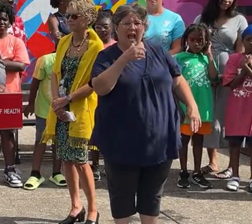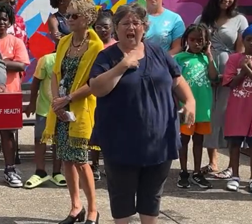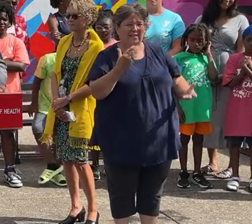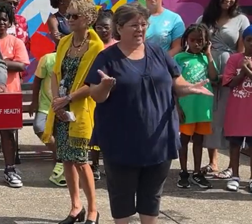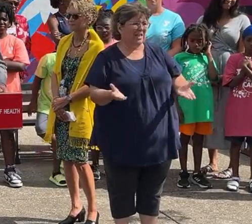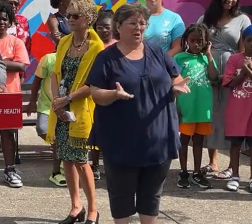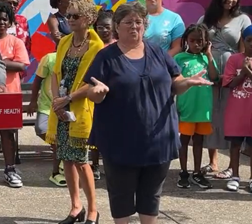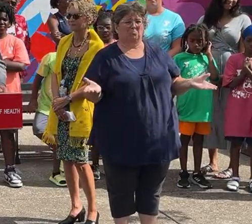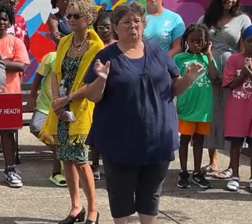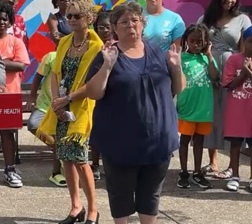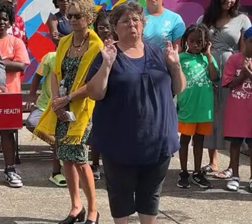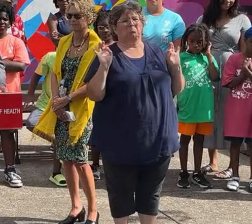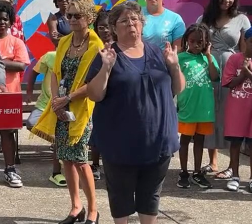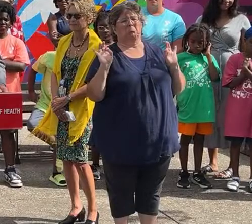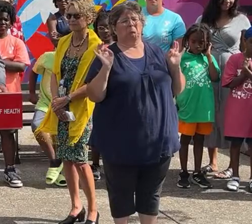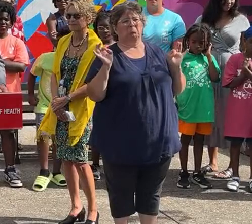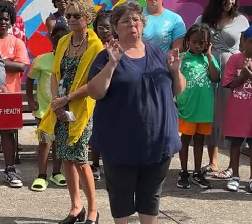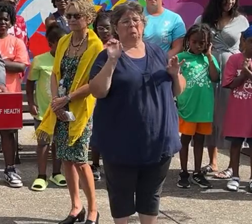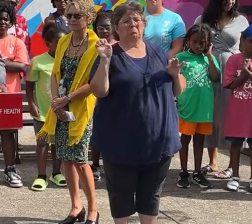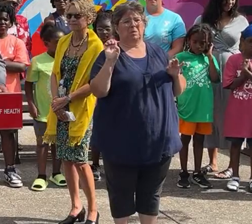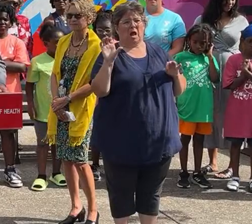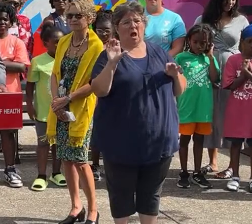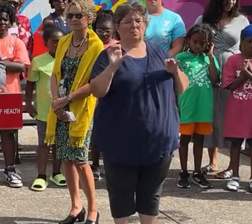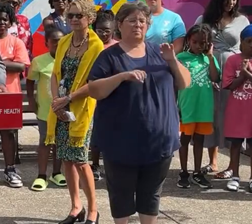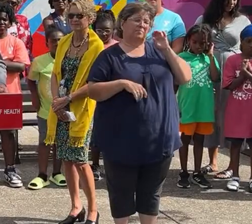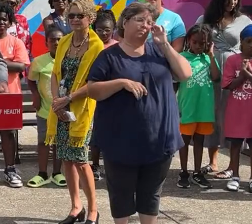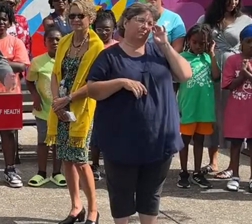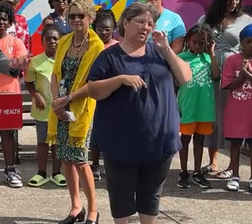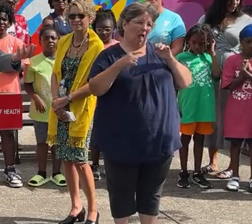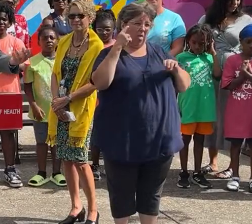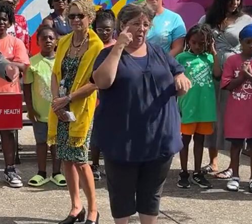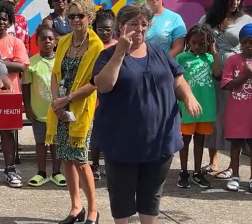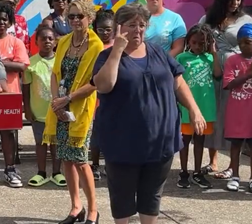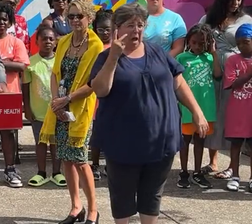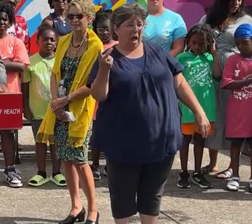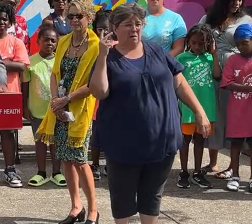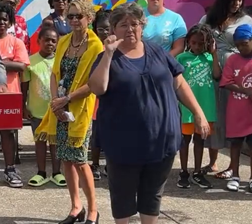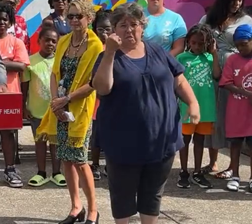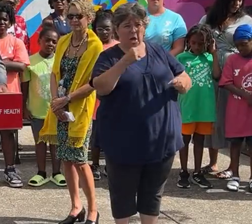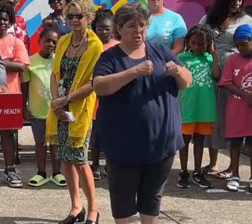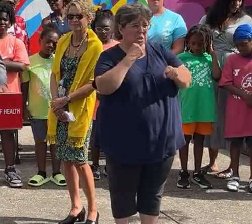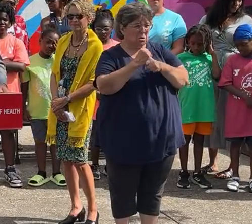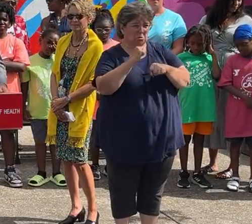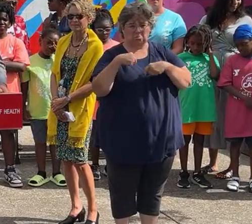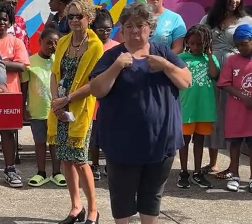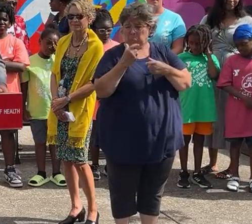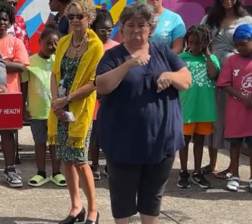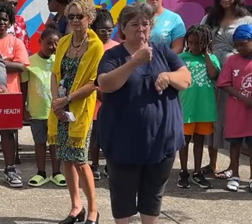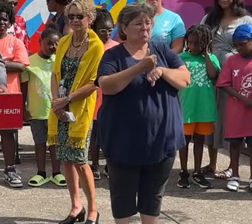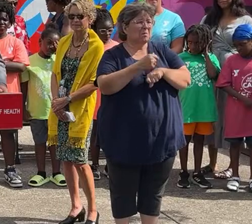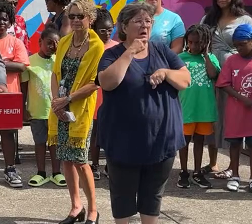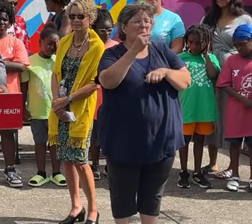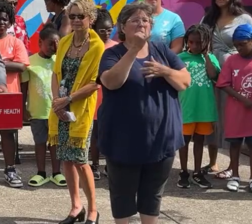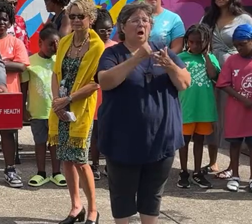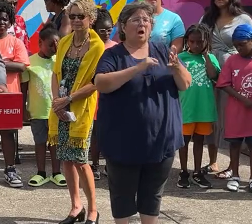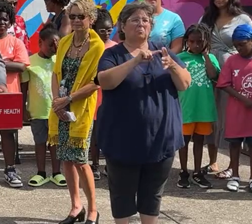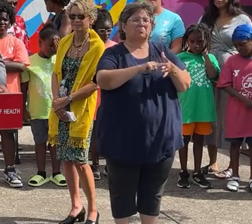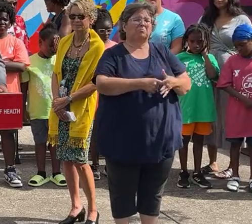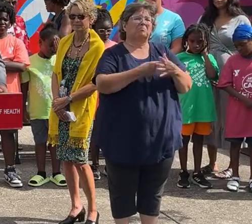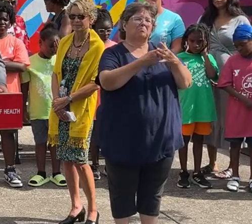here in Buffalo and Erie County. And just think back over the decades since we instituted the Public Art